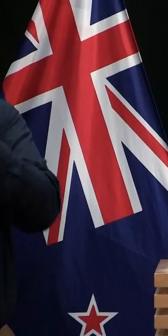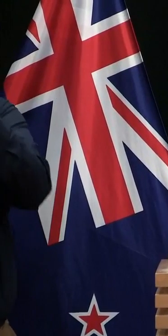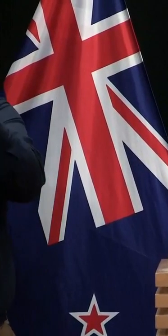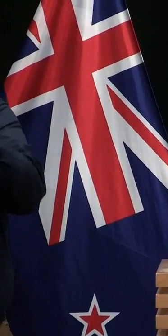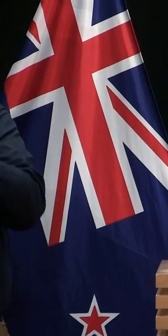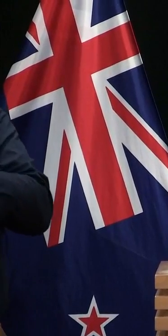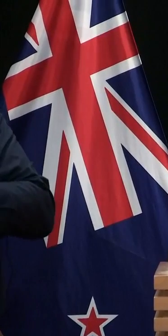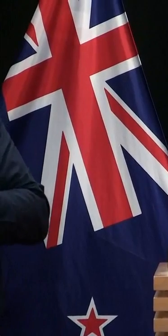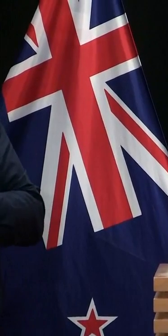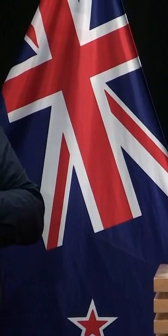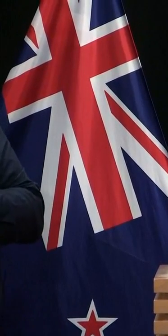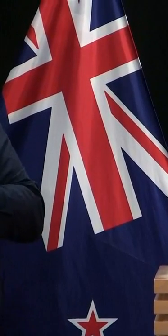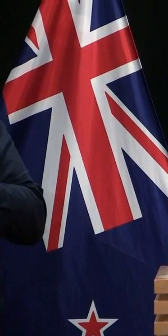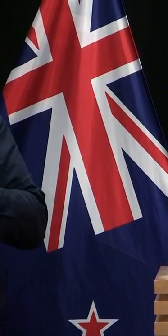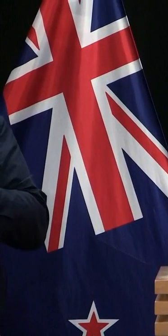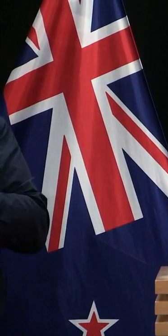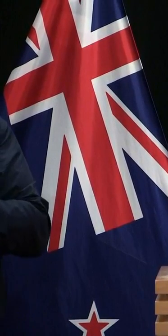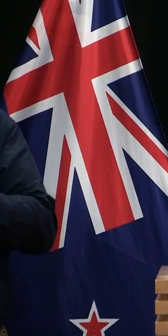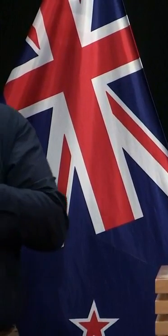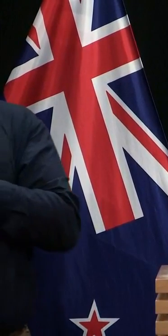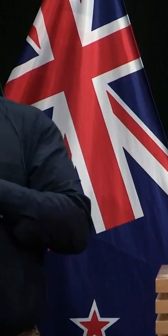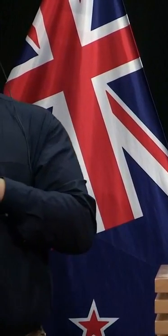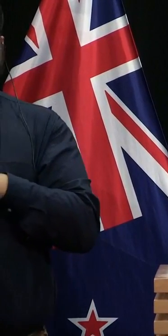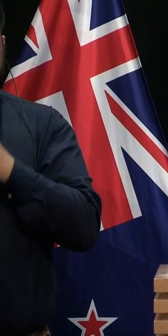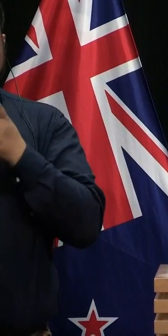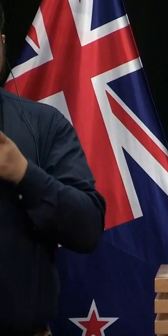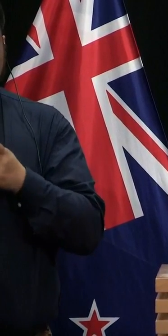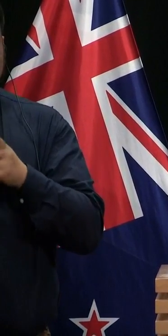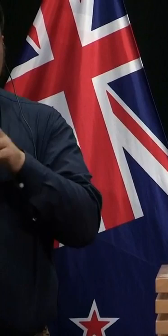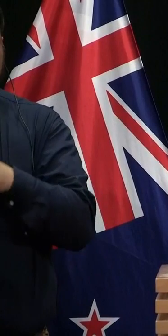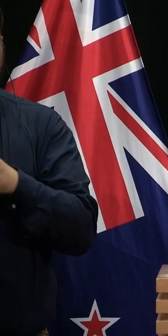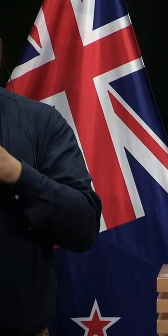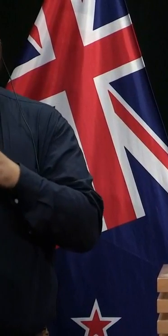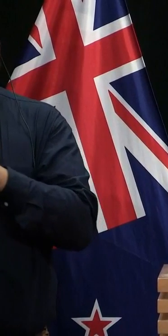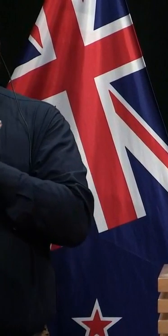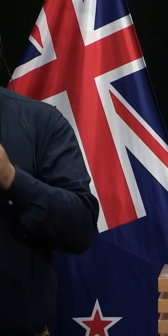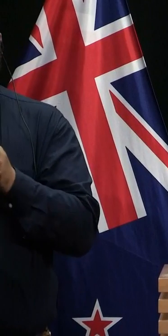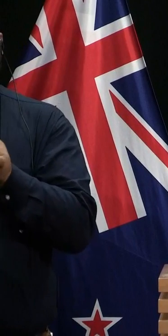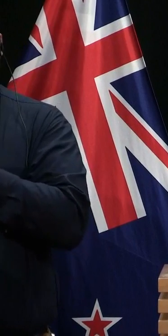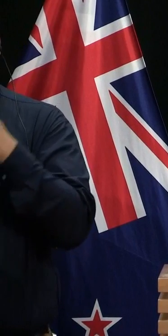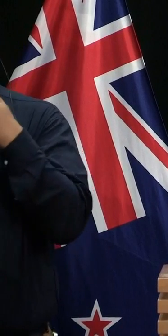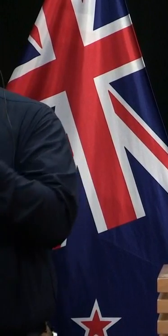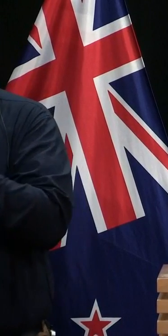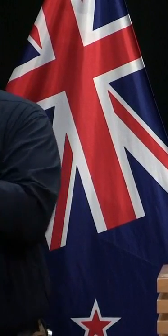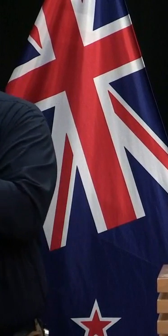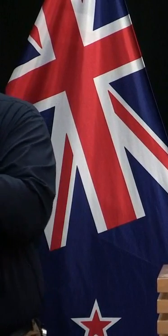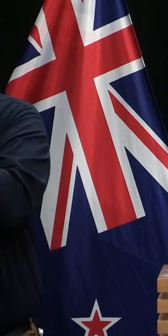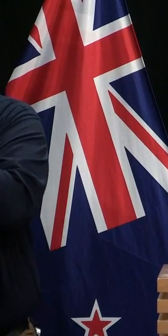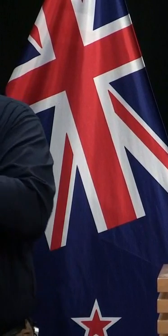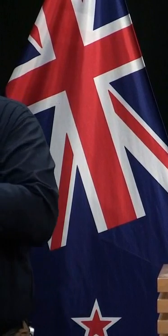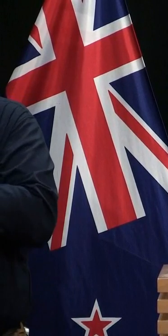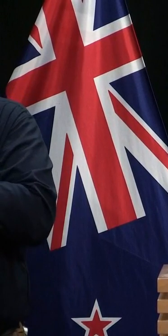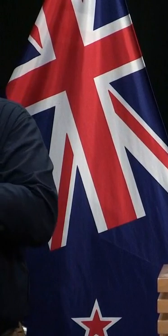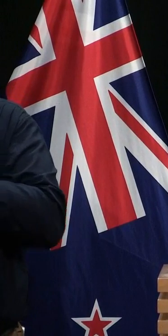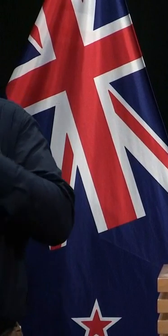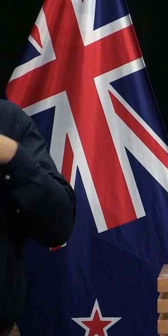The original request came very clearly from those in state care. That was the original plea, was